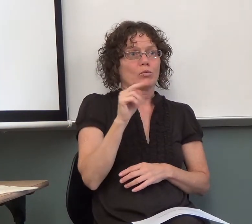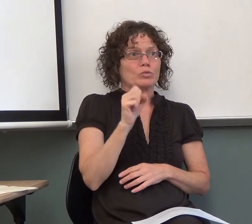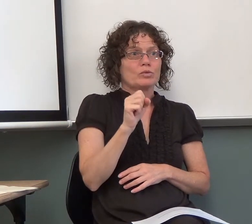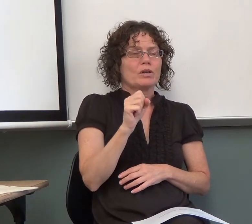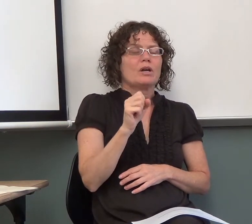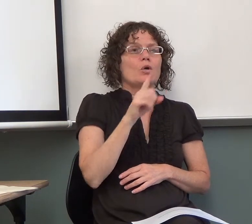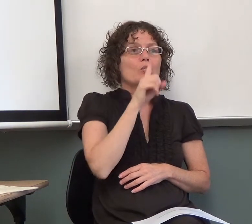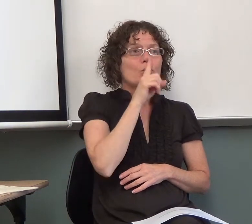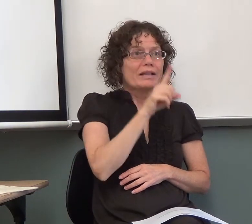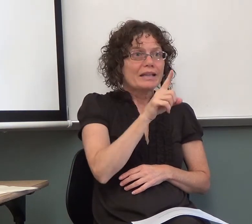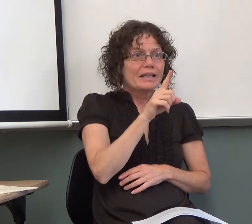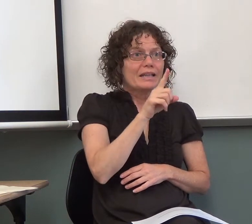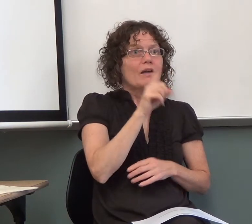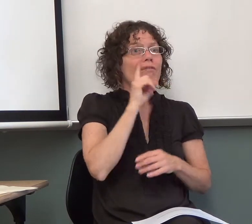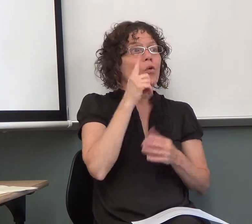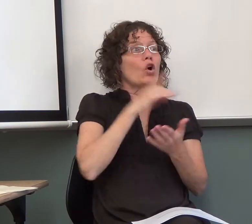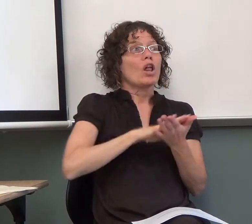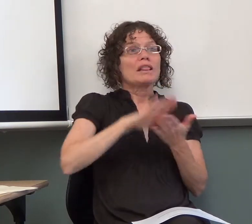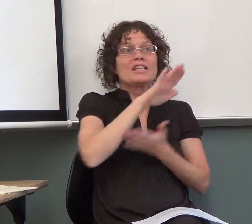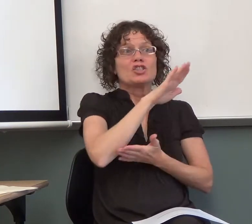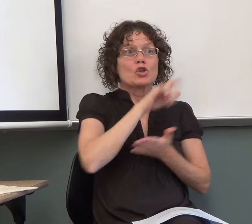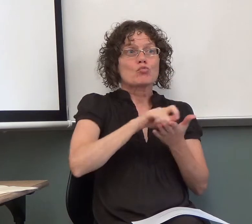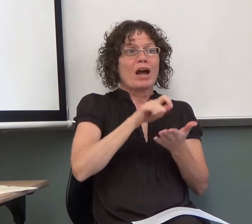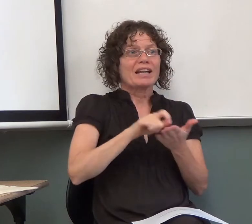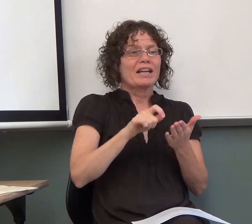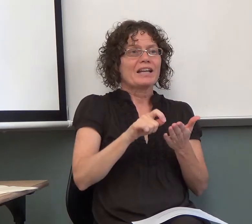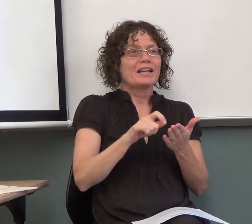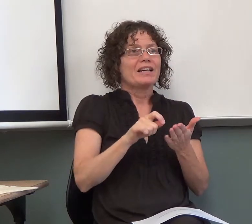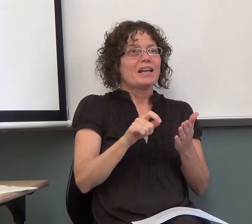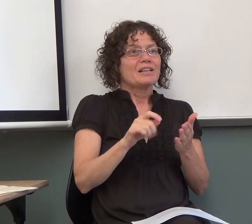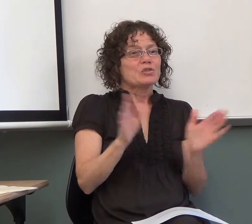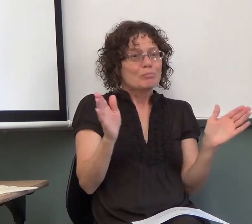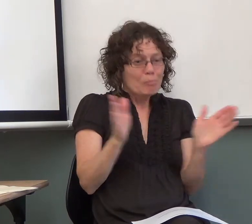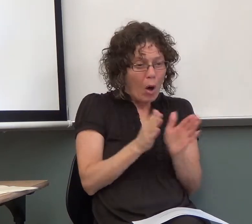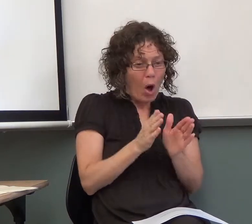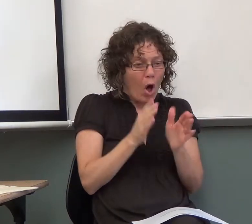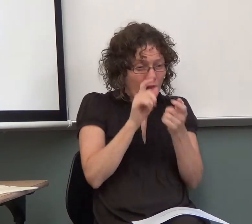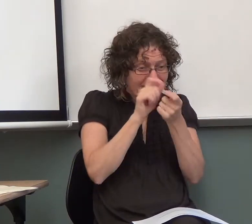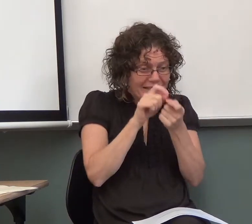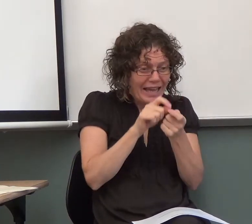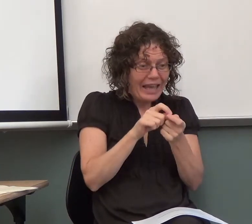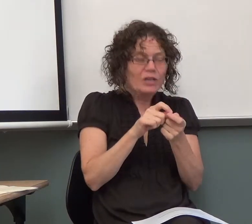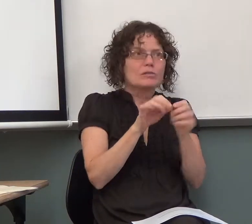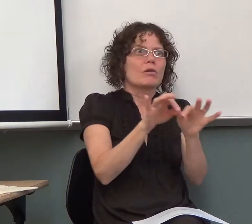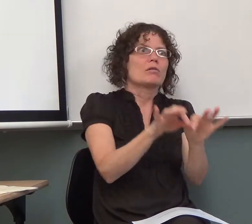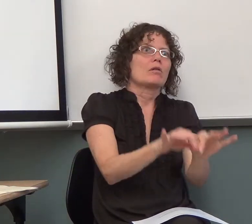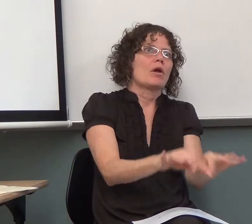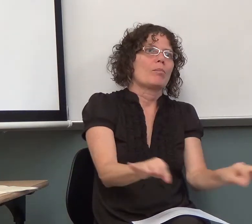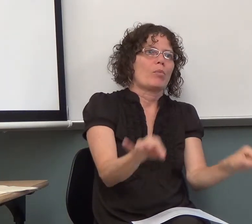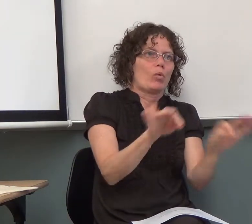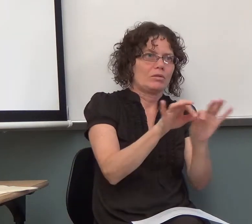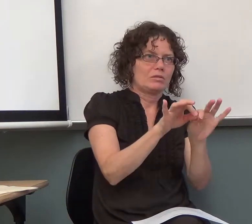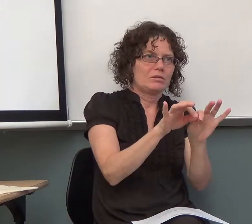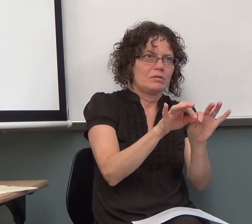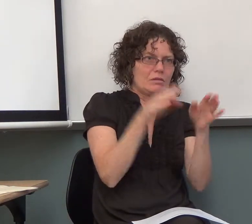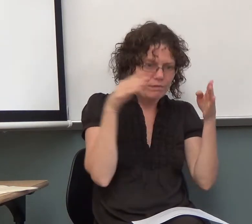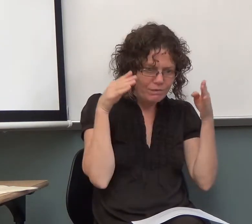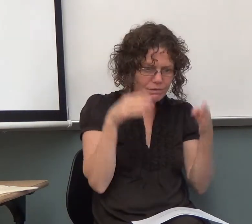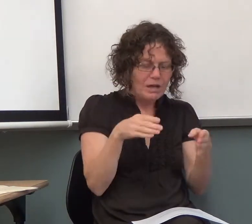in collegiate writing. You have to make sure to focus on the details. We also learned that every sentence begins with a capital letter.